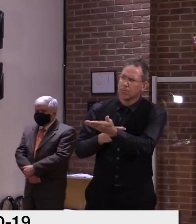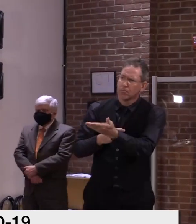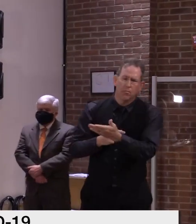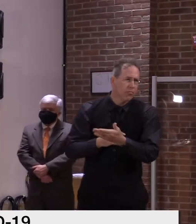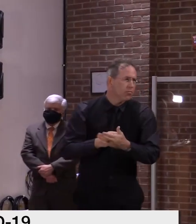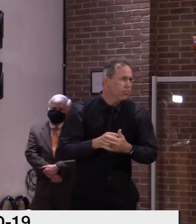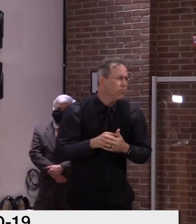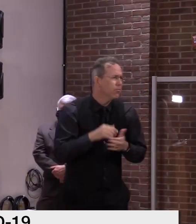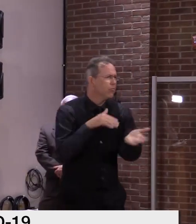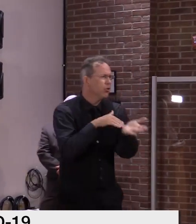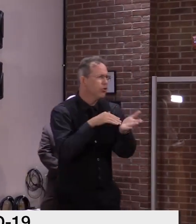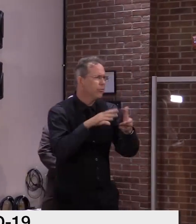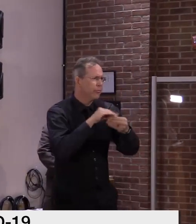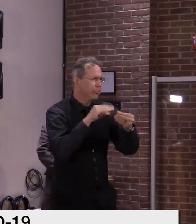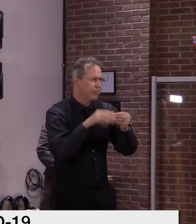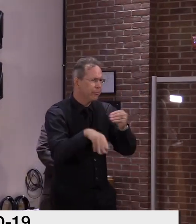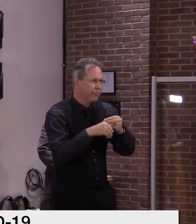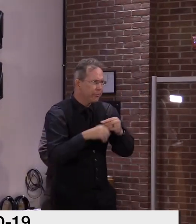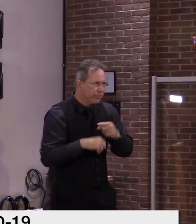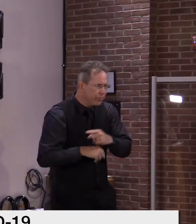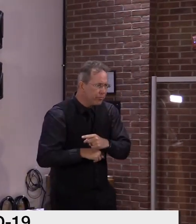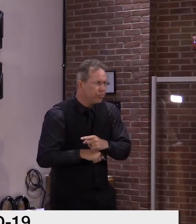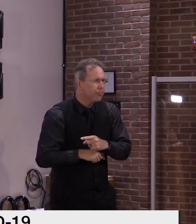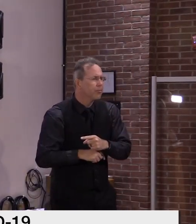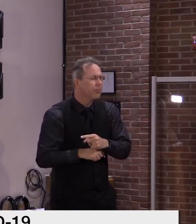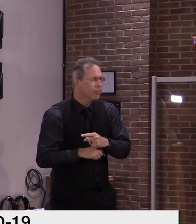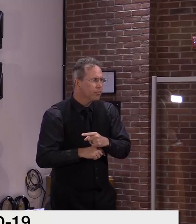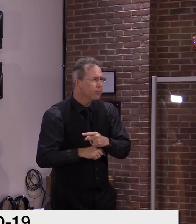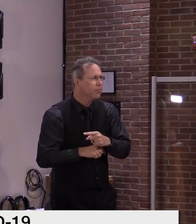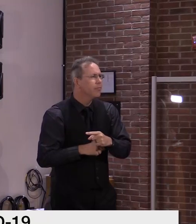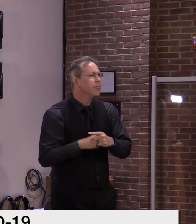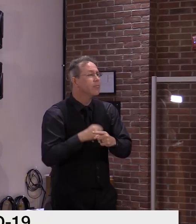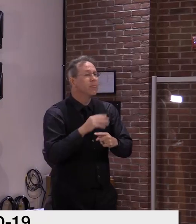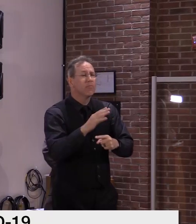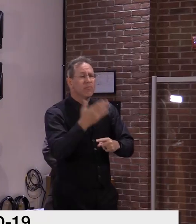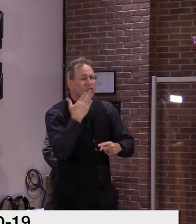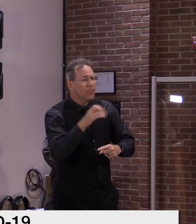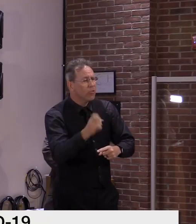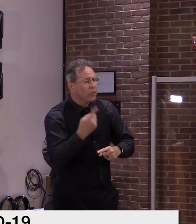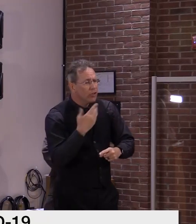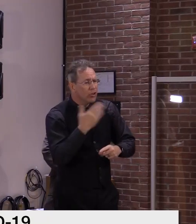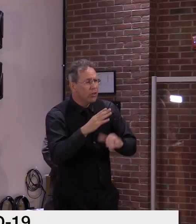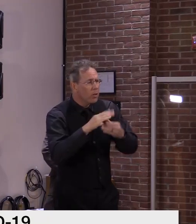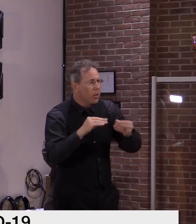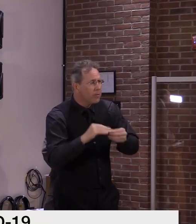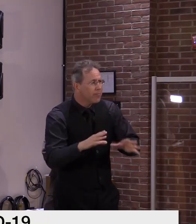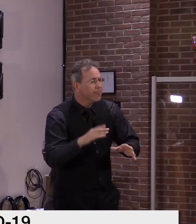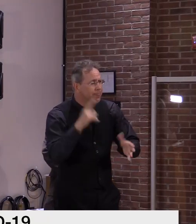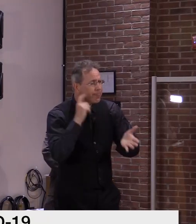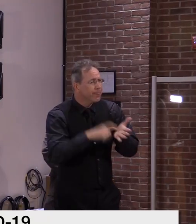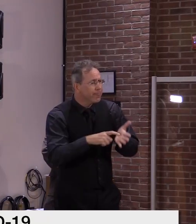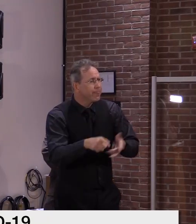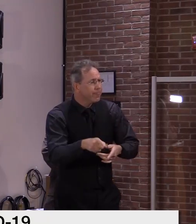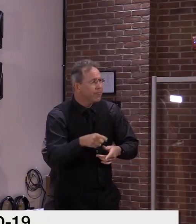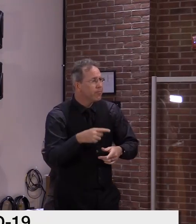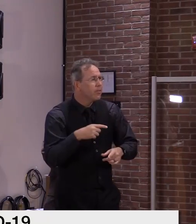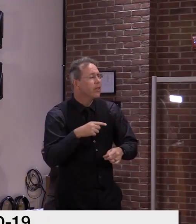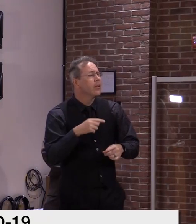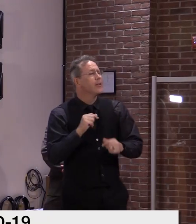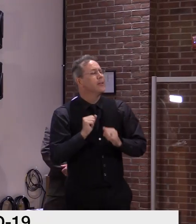That's a great astute observation and really important question to have asked. I will say from the outset